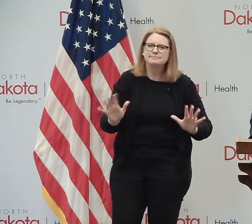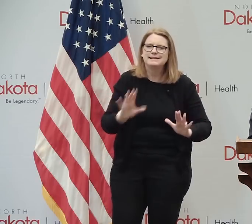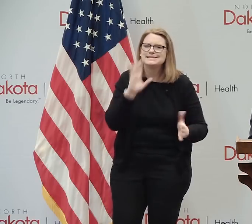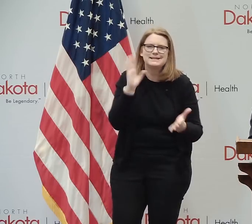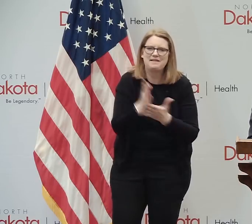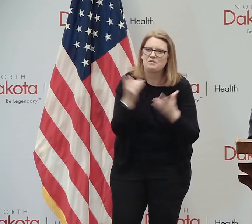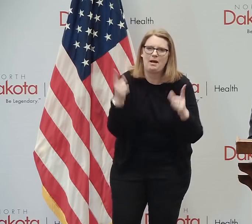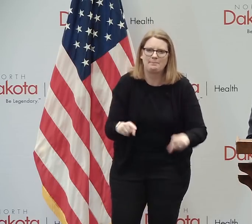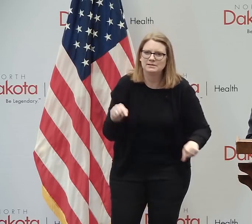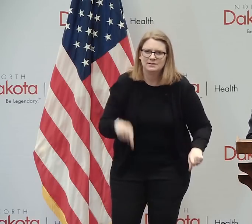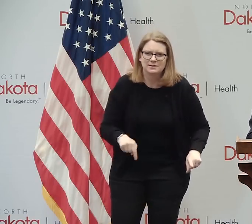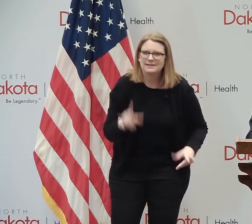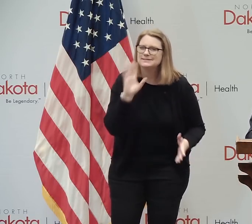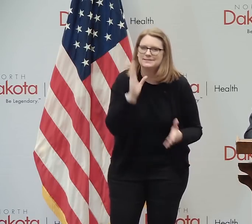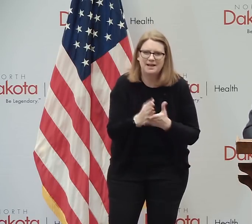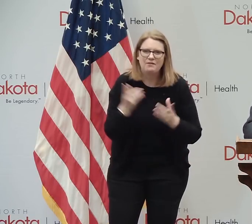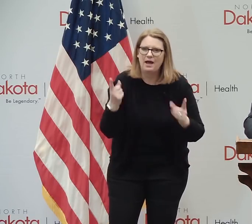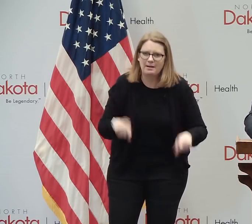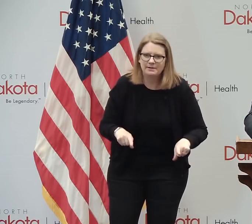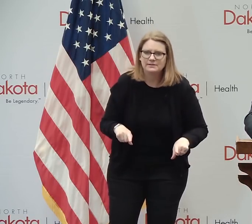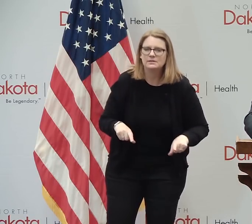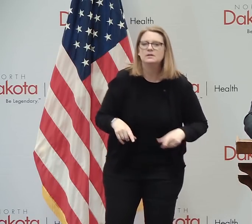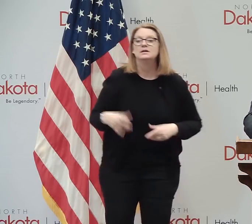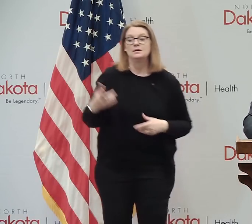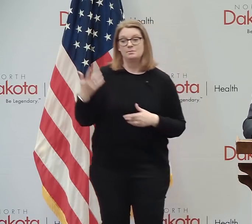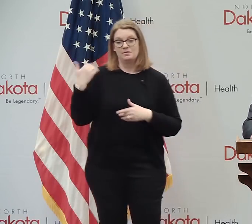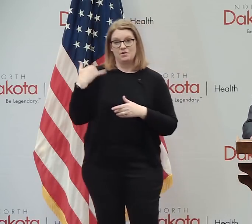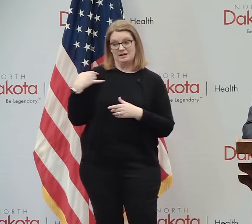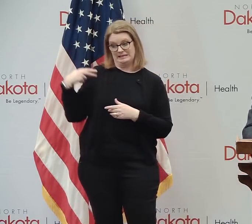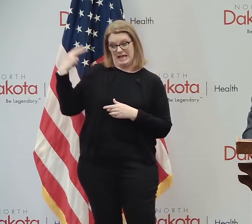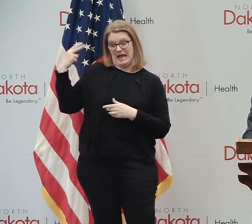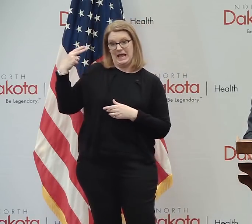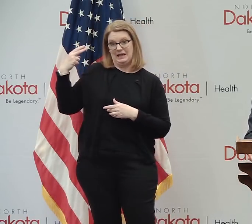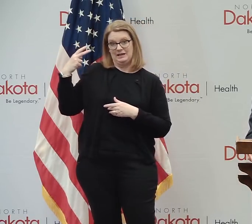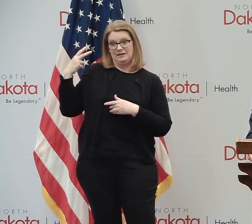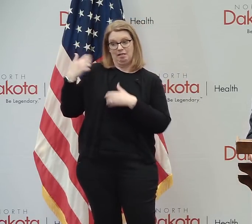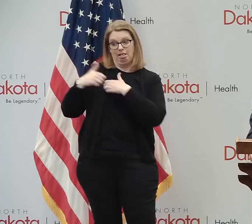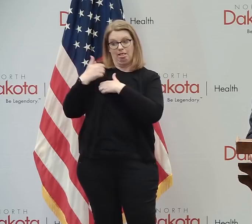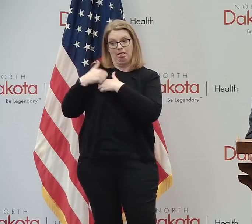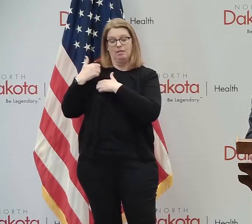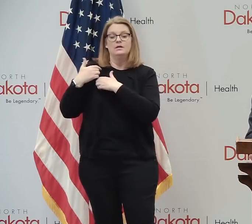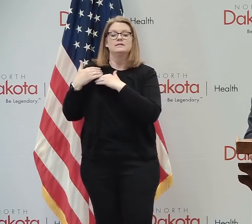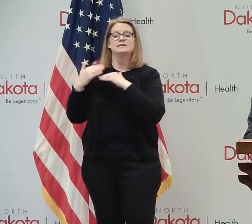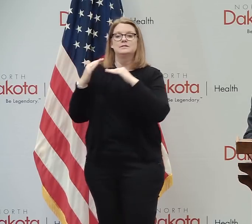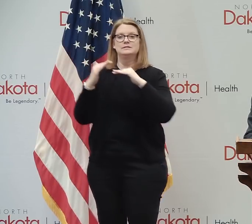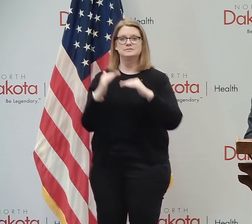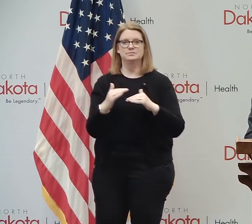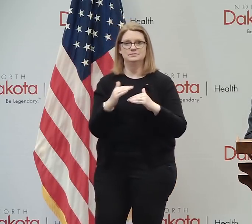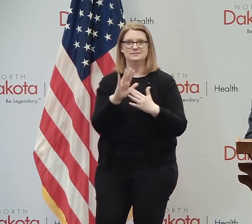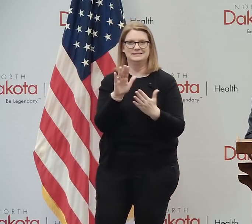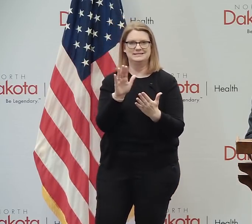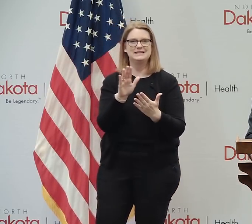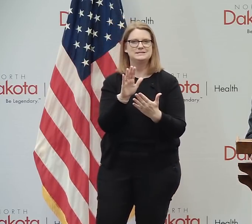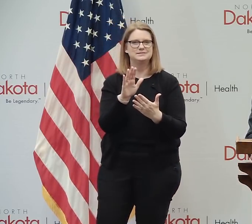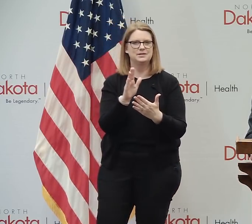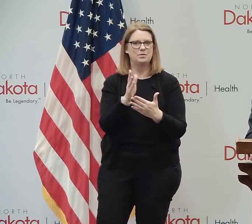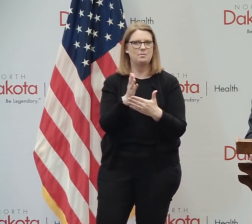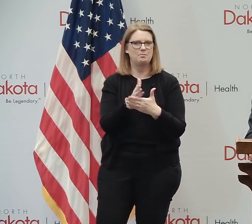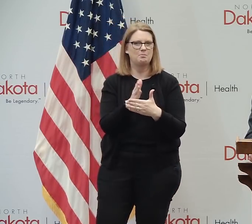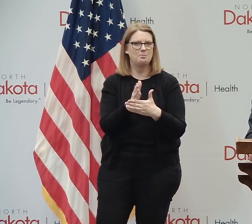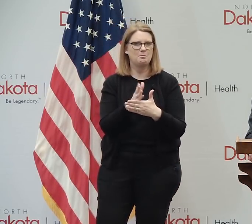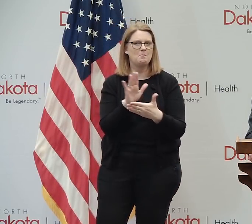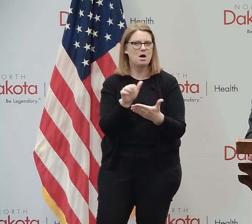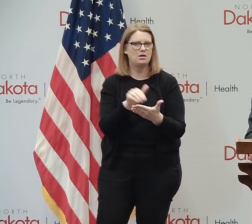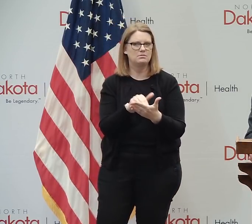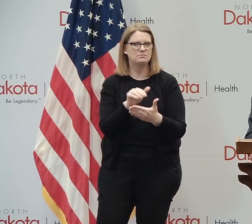we started in high, we've moved down to moderate. Our goal, working together with all of you, with the great individual